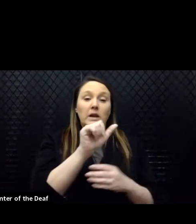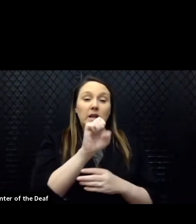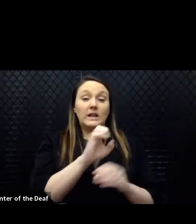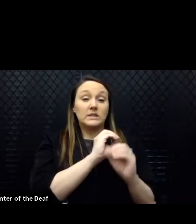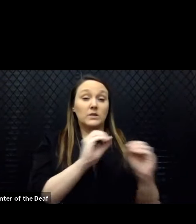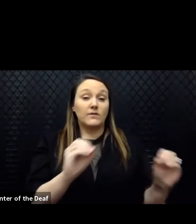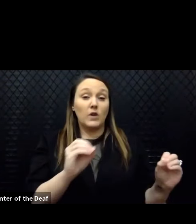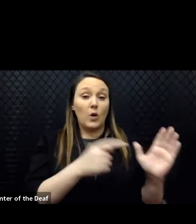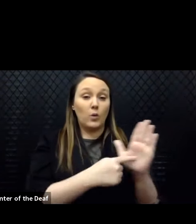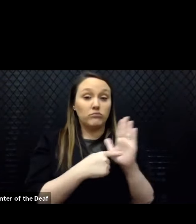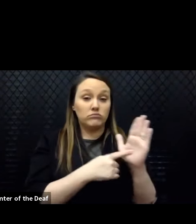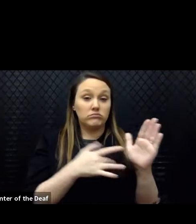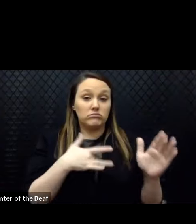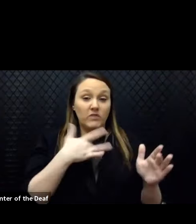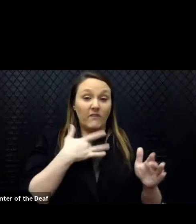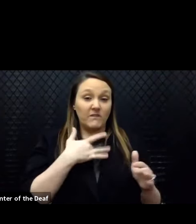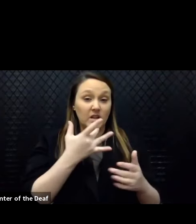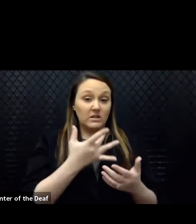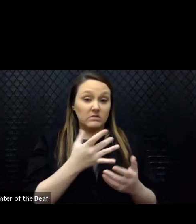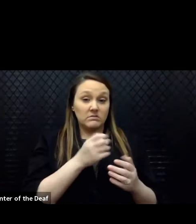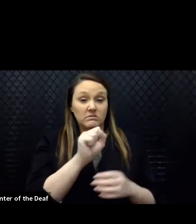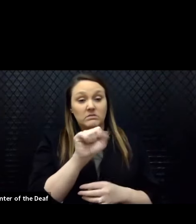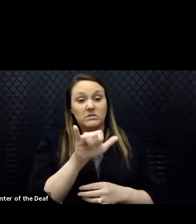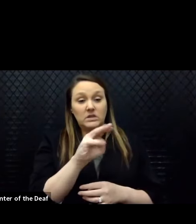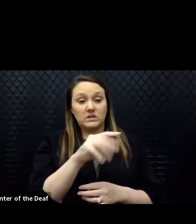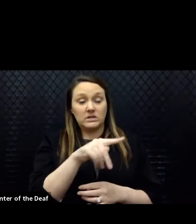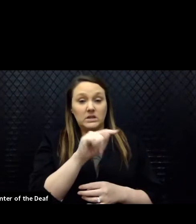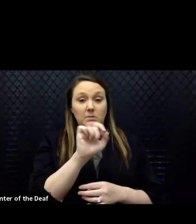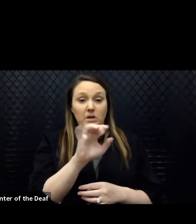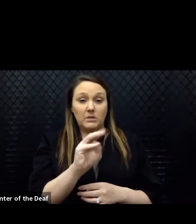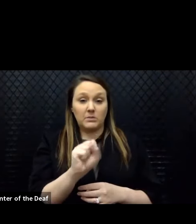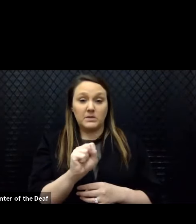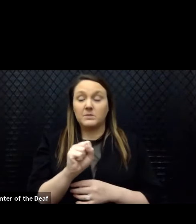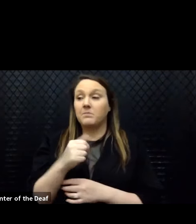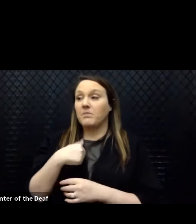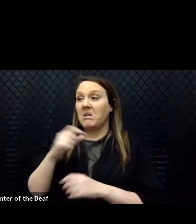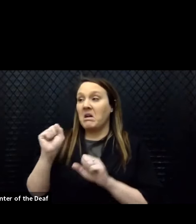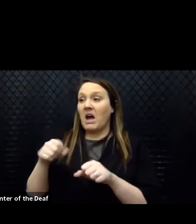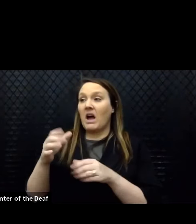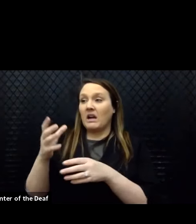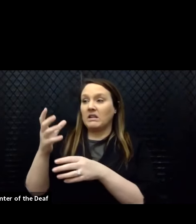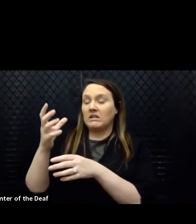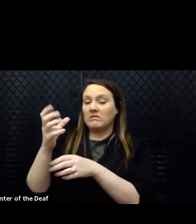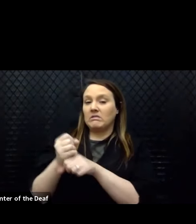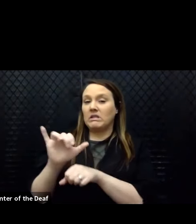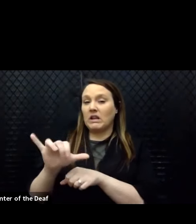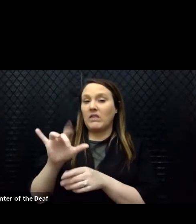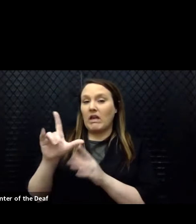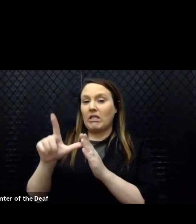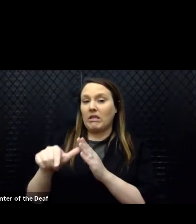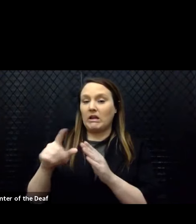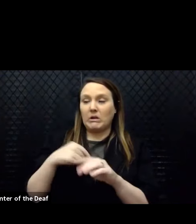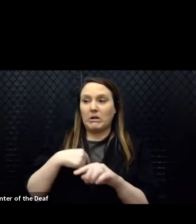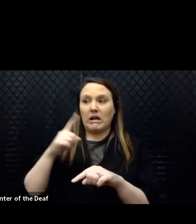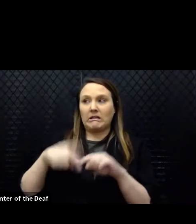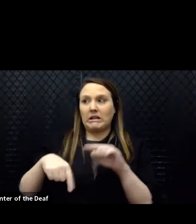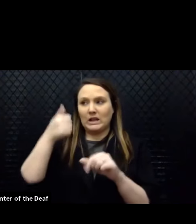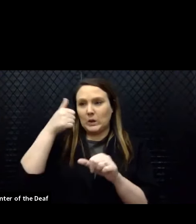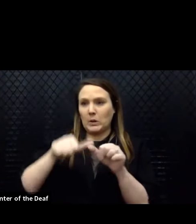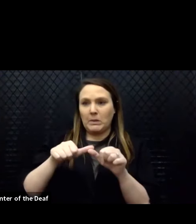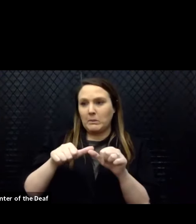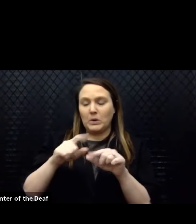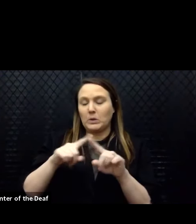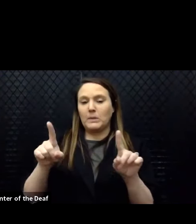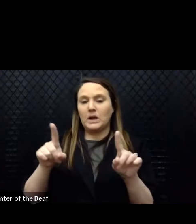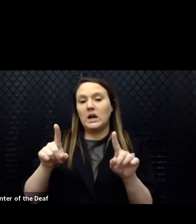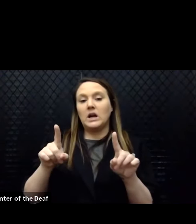I don't have that number in front of me. We could probably get that to you soon. I think we pulled it earlier this week, and I just honestly don't remember what it was off the top of my head, but it